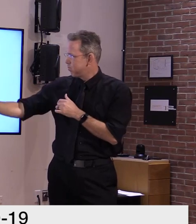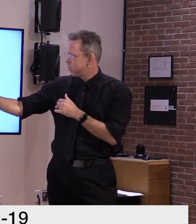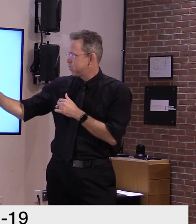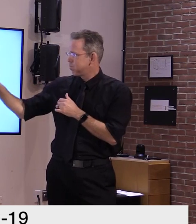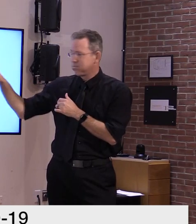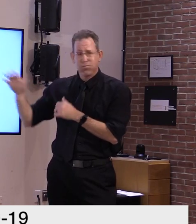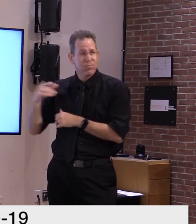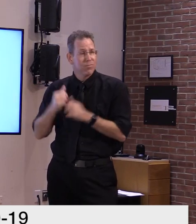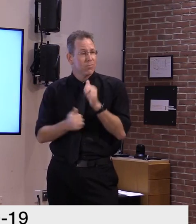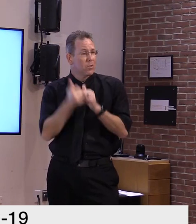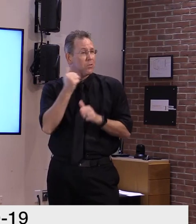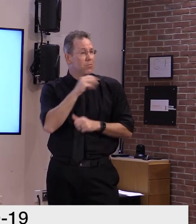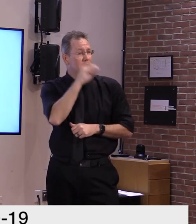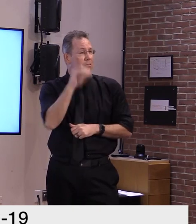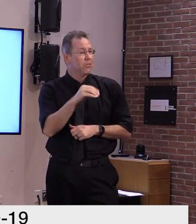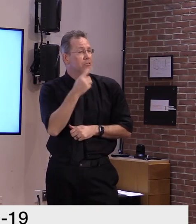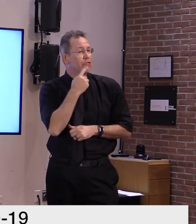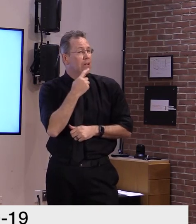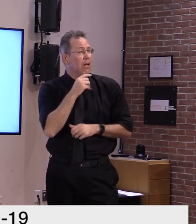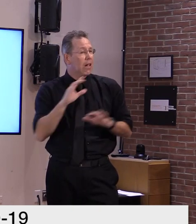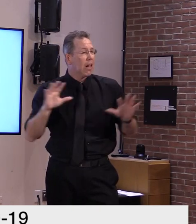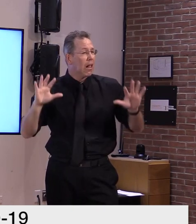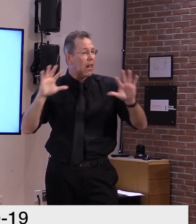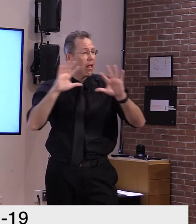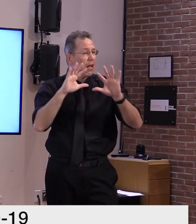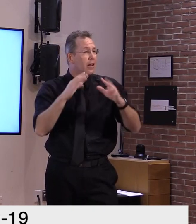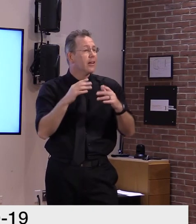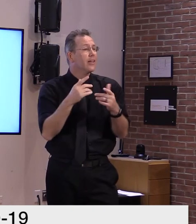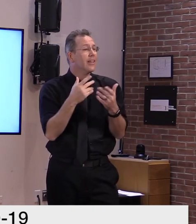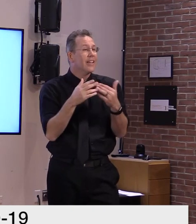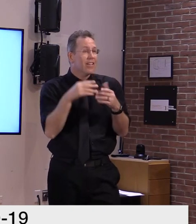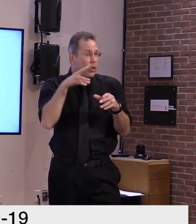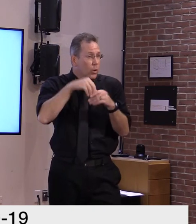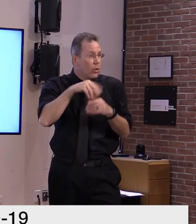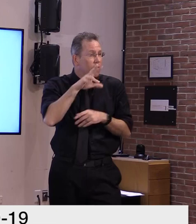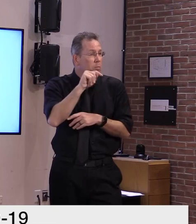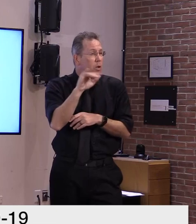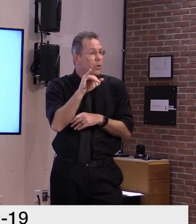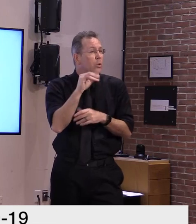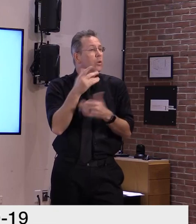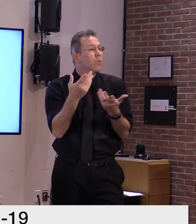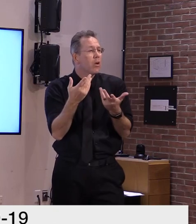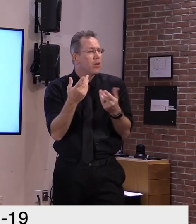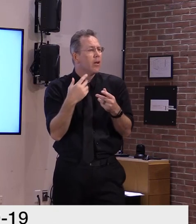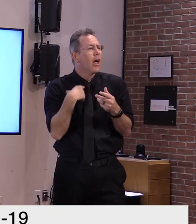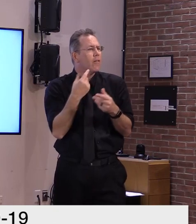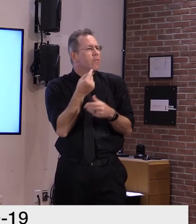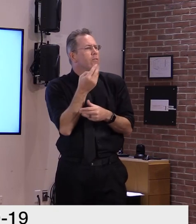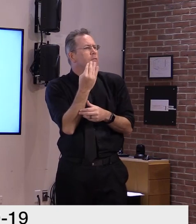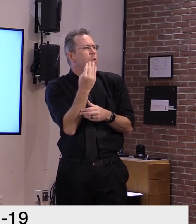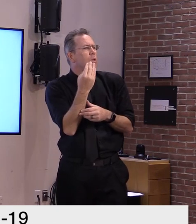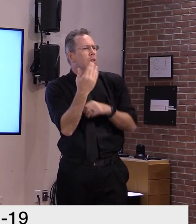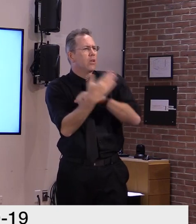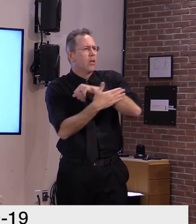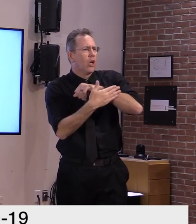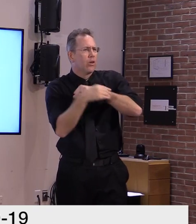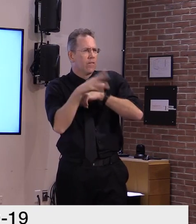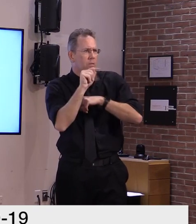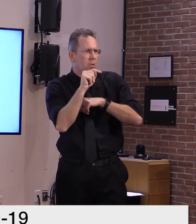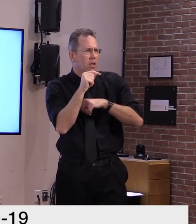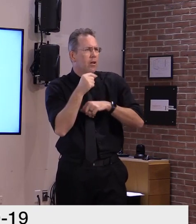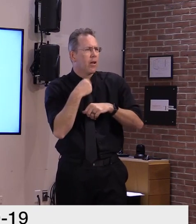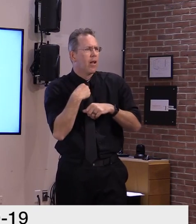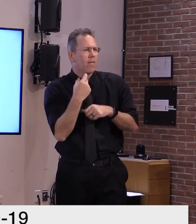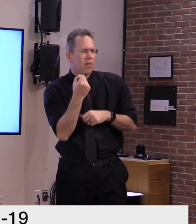borders. It's even in Vermont. 11 of our own 14 counties are above the current threshold for Vermont.